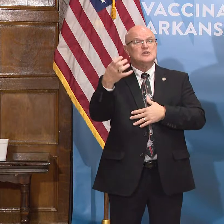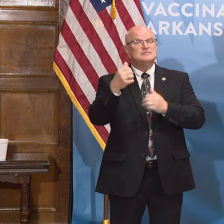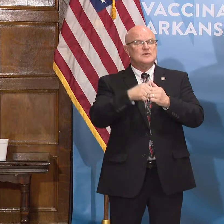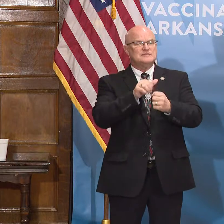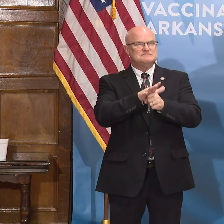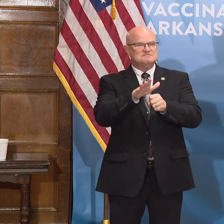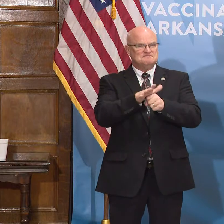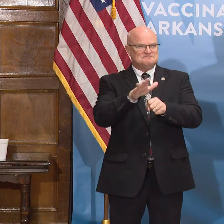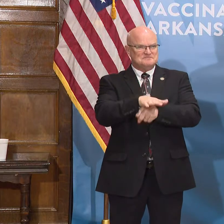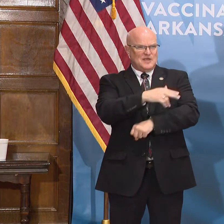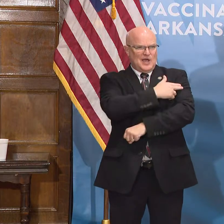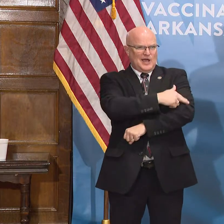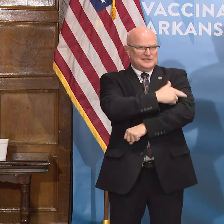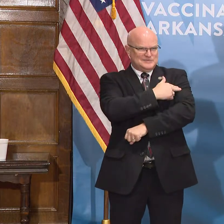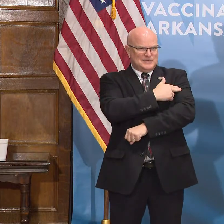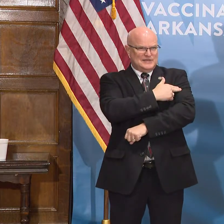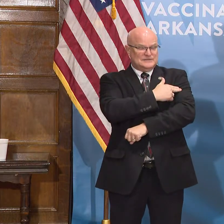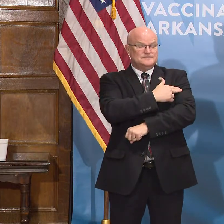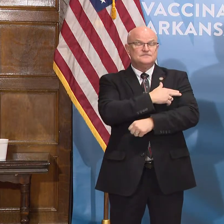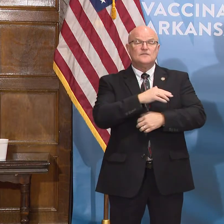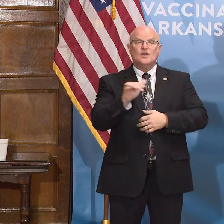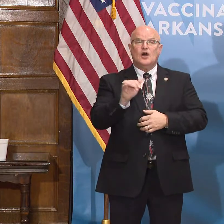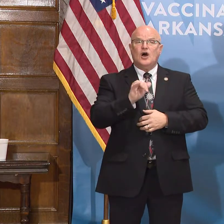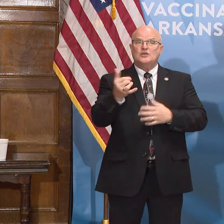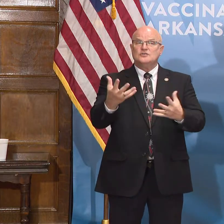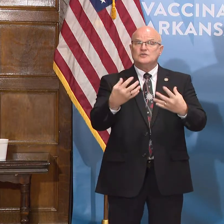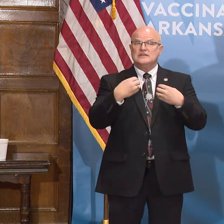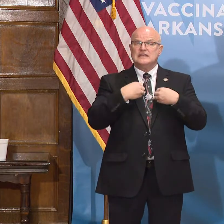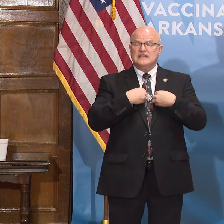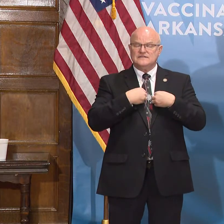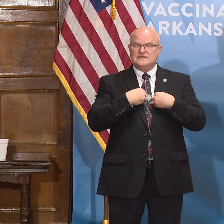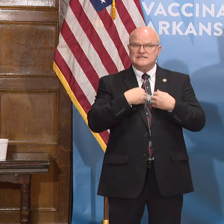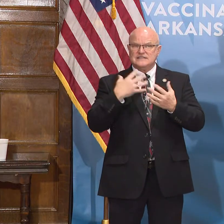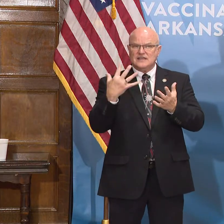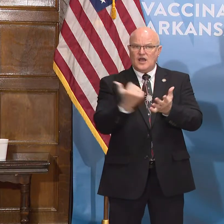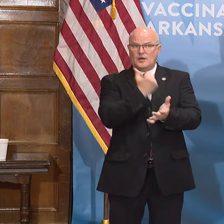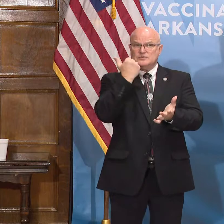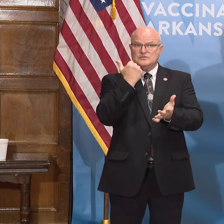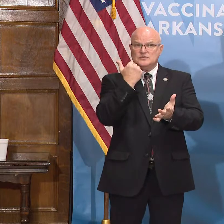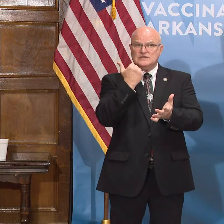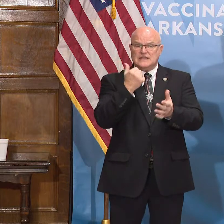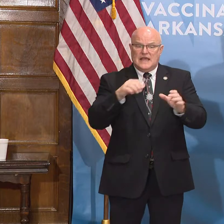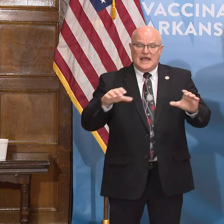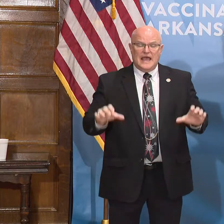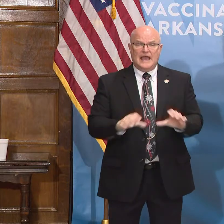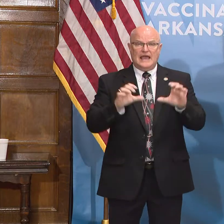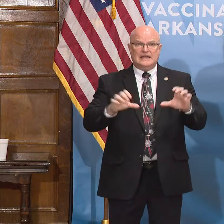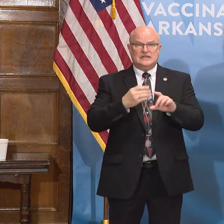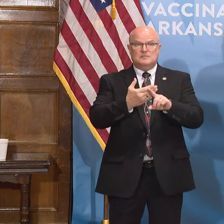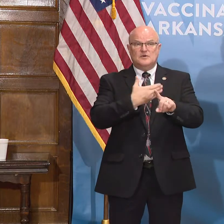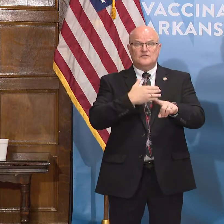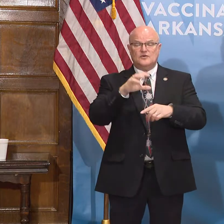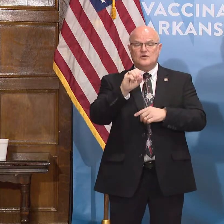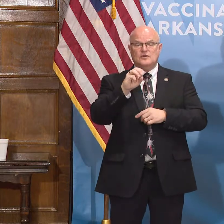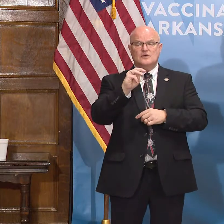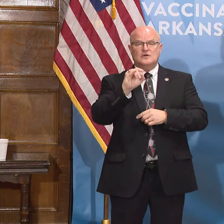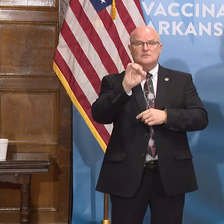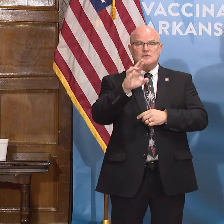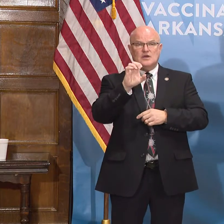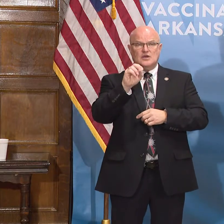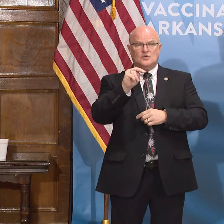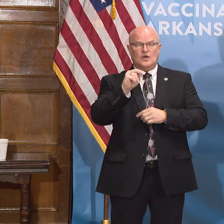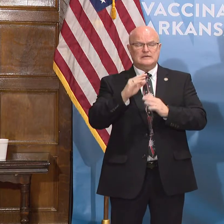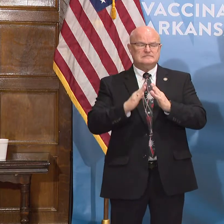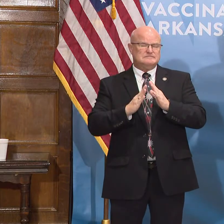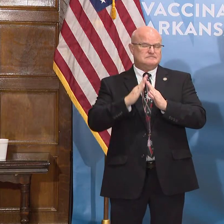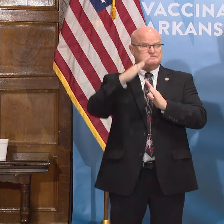hospital space that we have. It also gives us a window of opportunity to act before Omicron reaches its